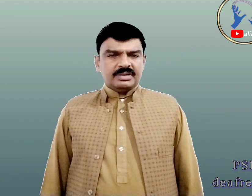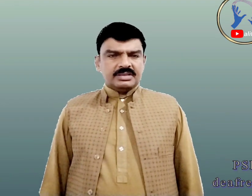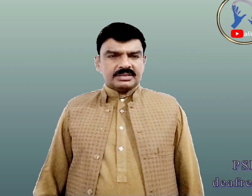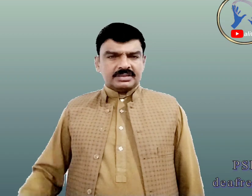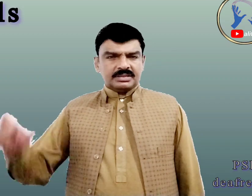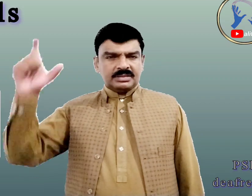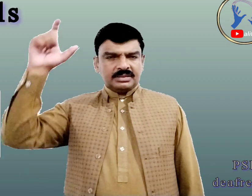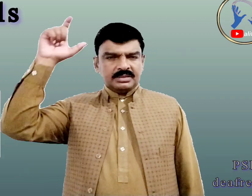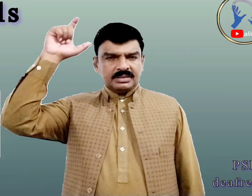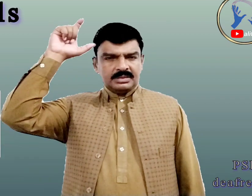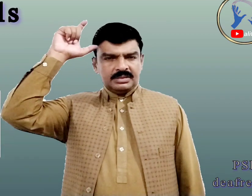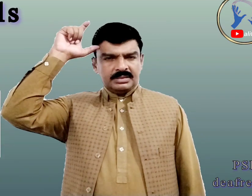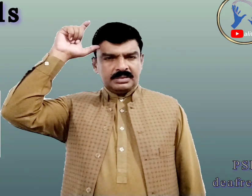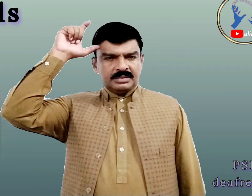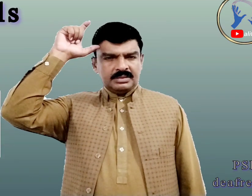animals,